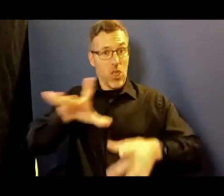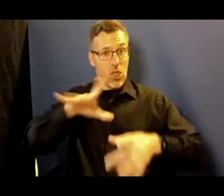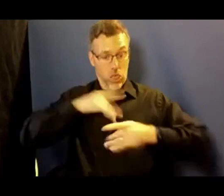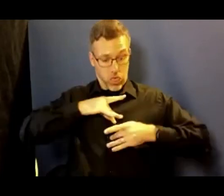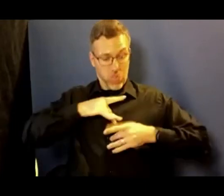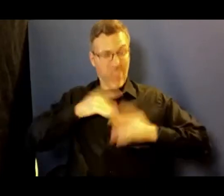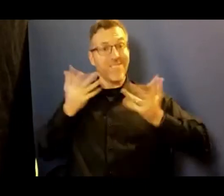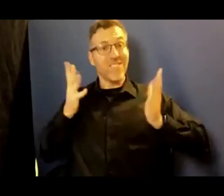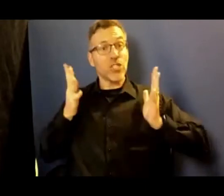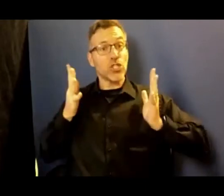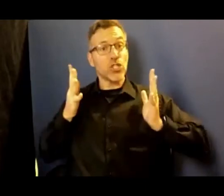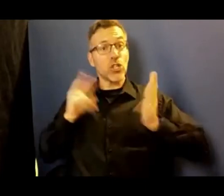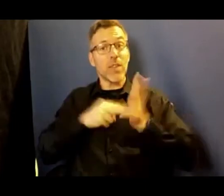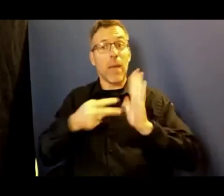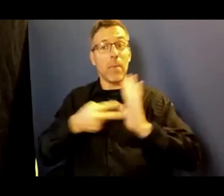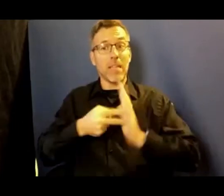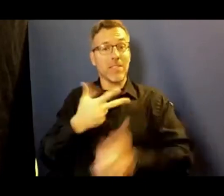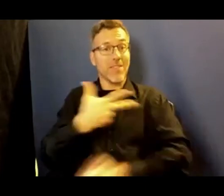vaccine.